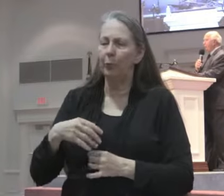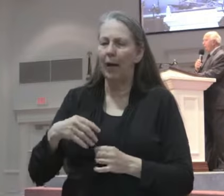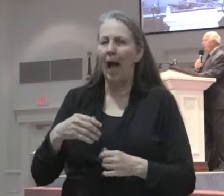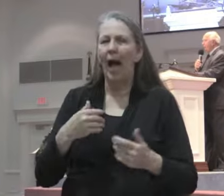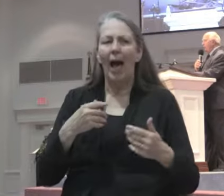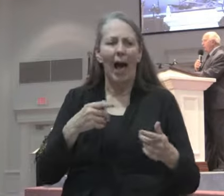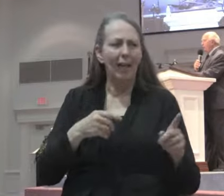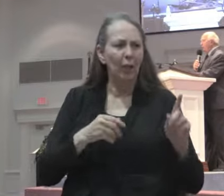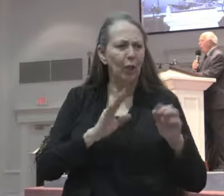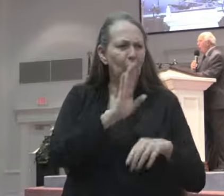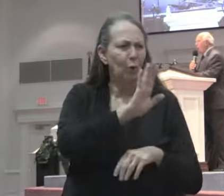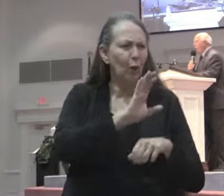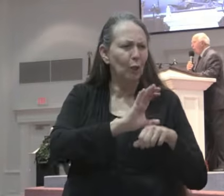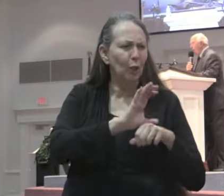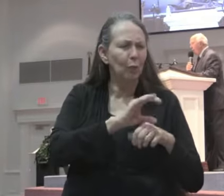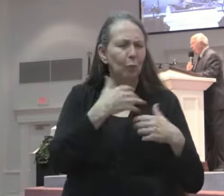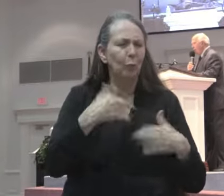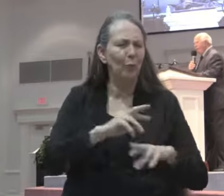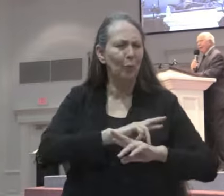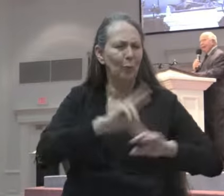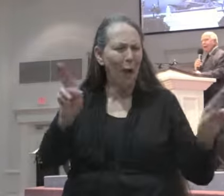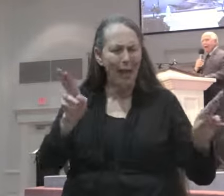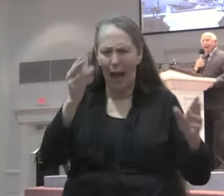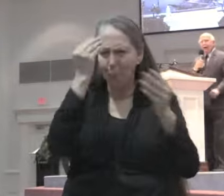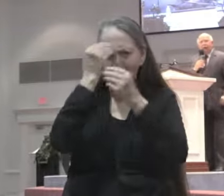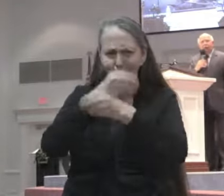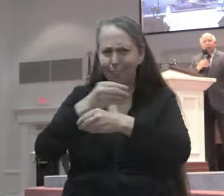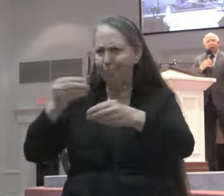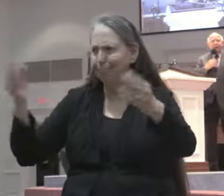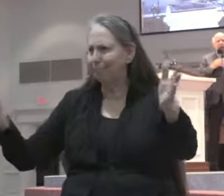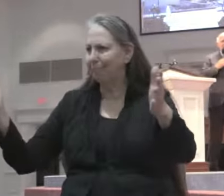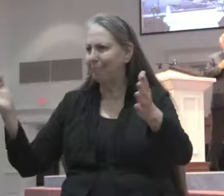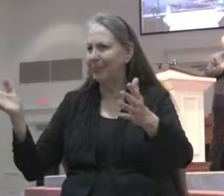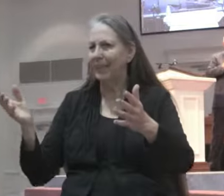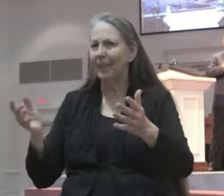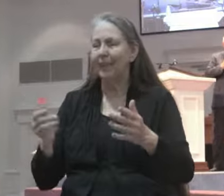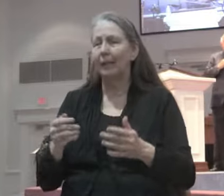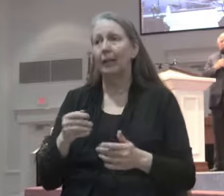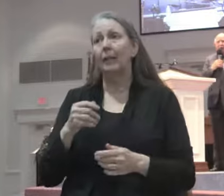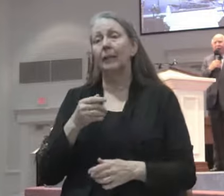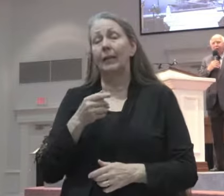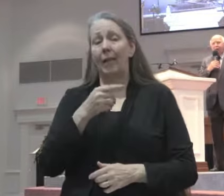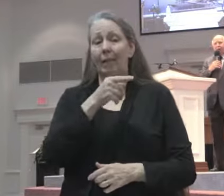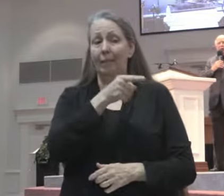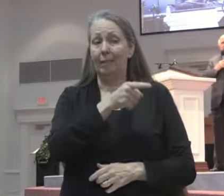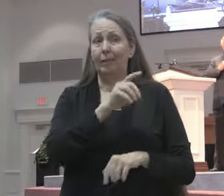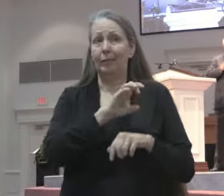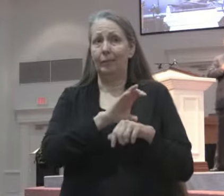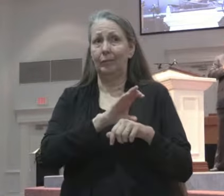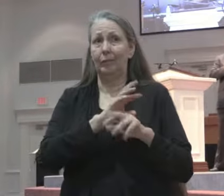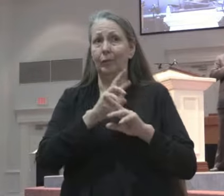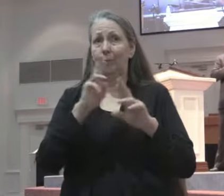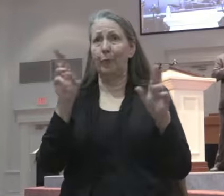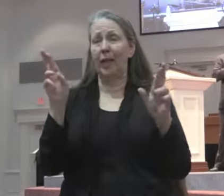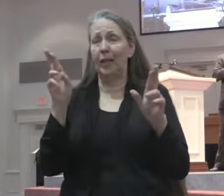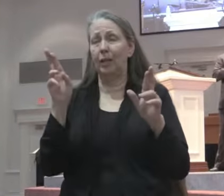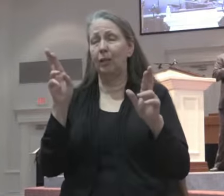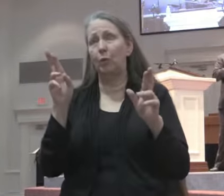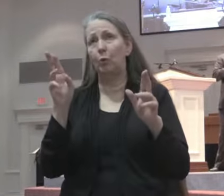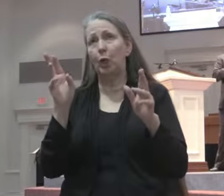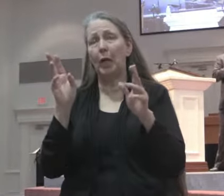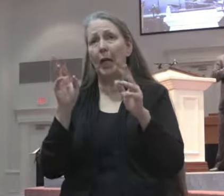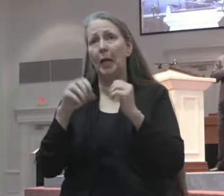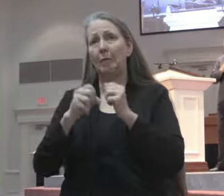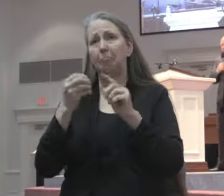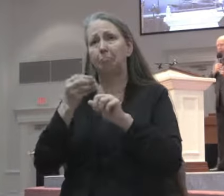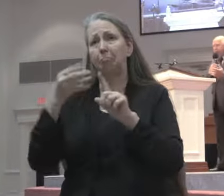telling everybody that you are ready. Now, I guess you could take that part that they were ready and go a dozen different ways with it.